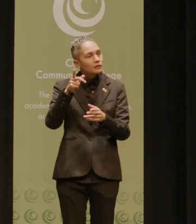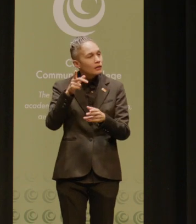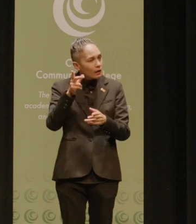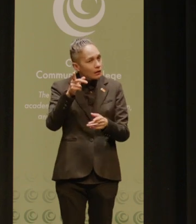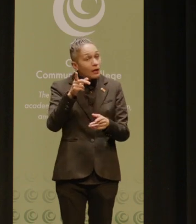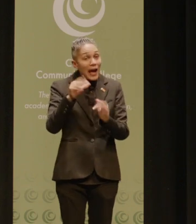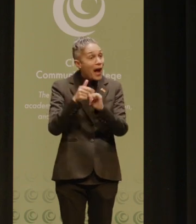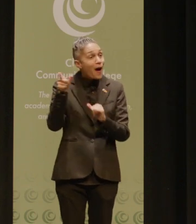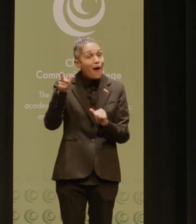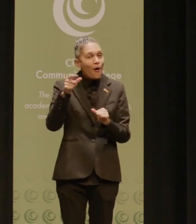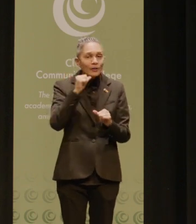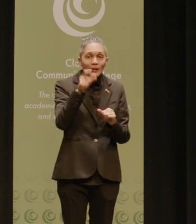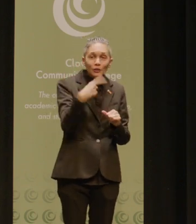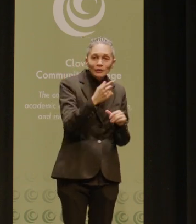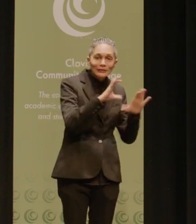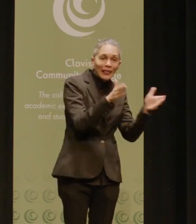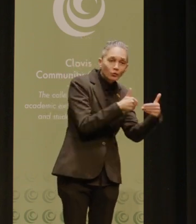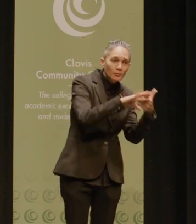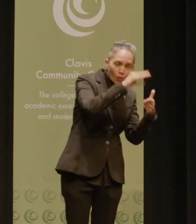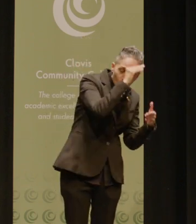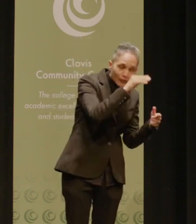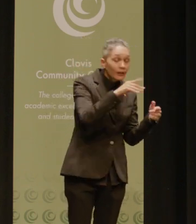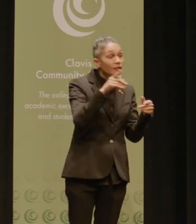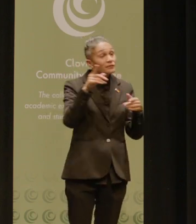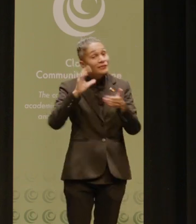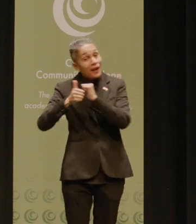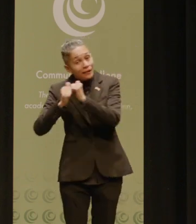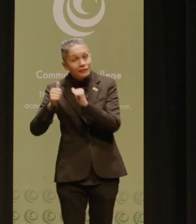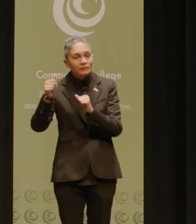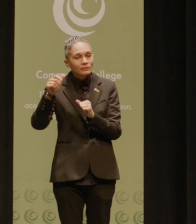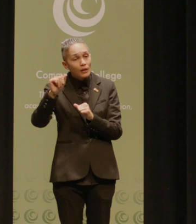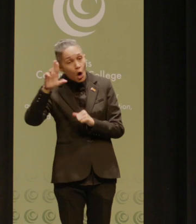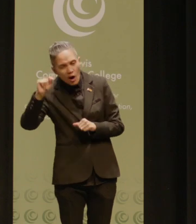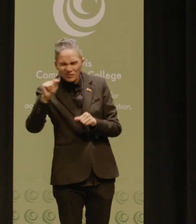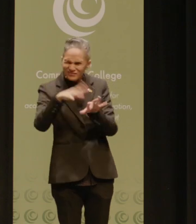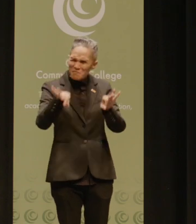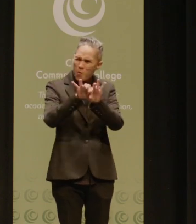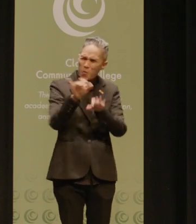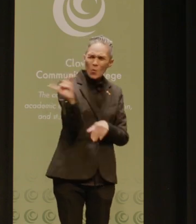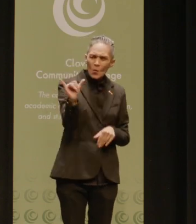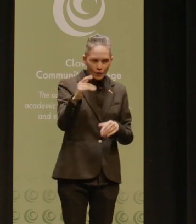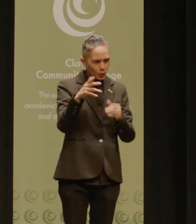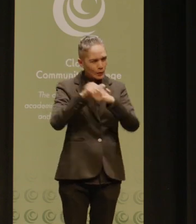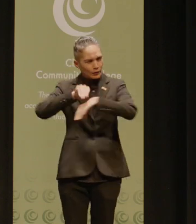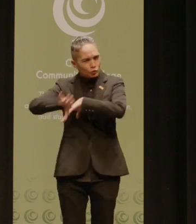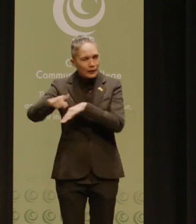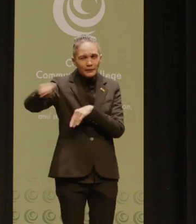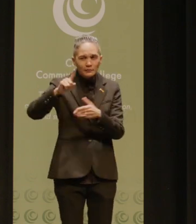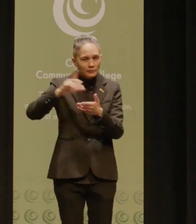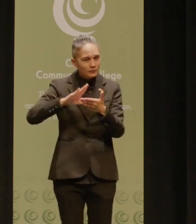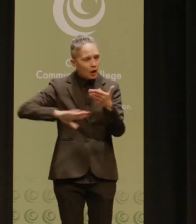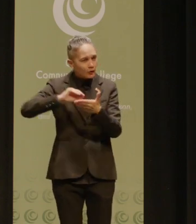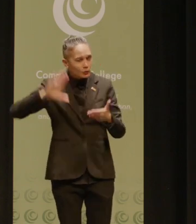education goes beyond the confines of our classrooms. Athletics and the arts play a significant role in shaping and making